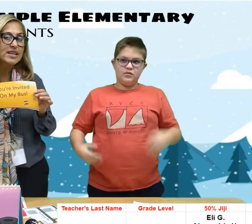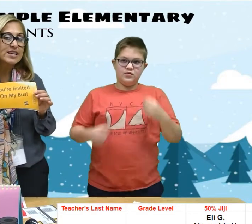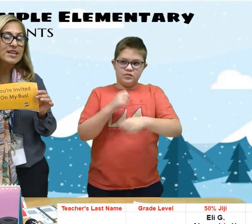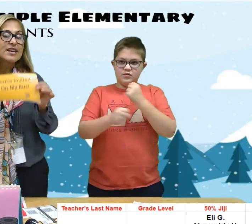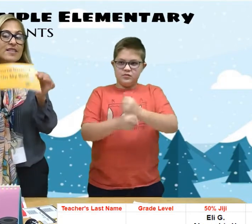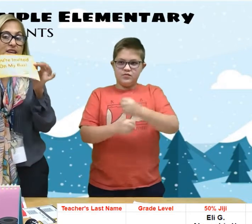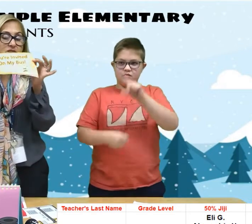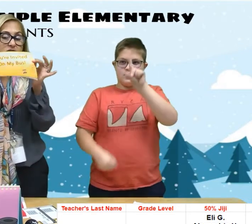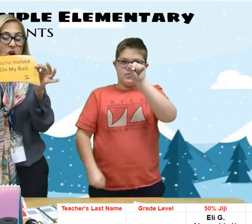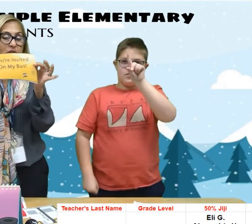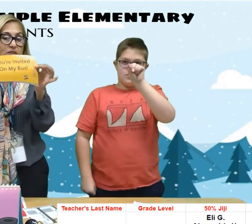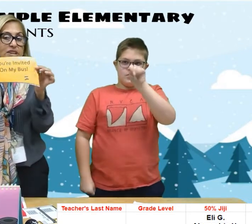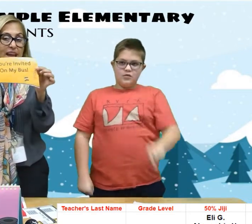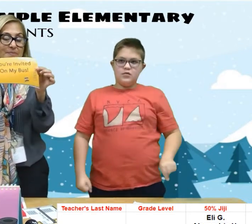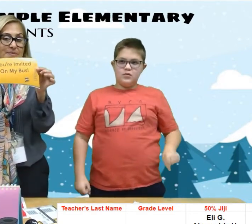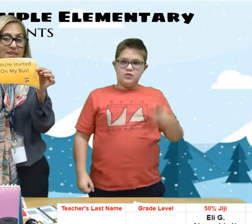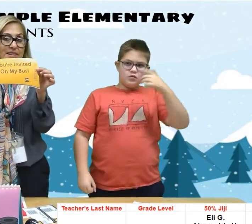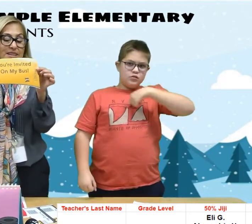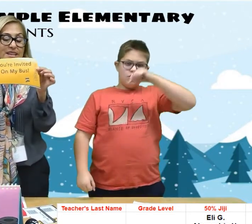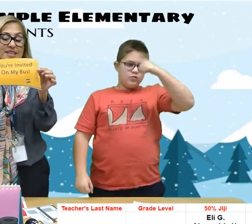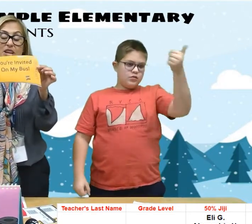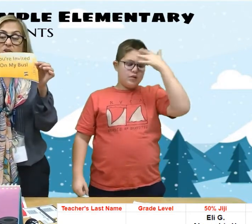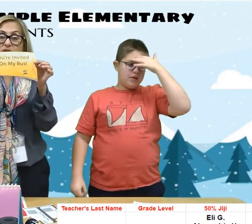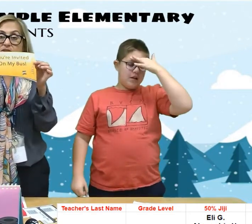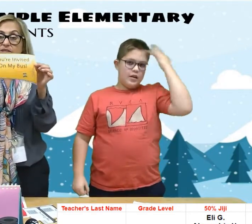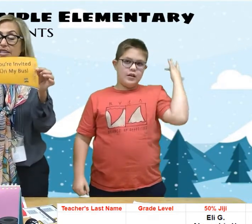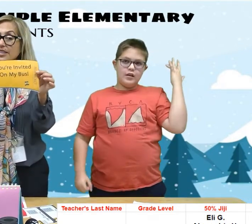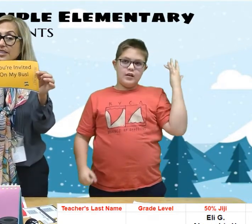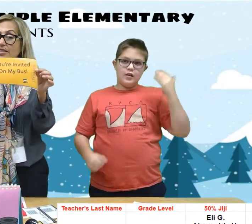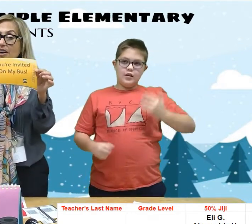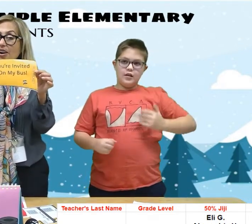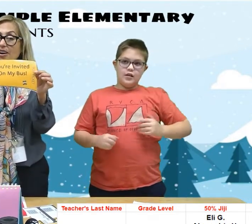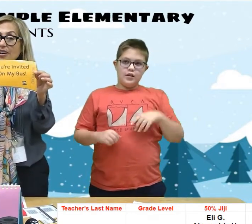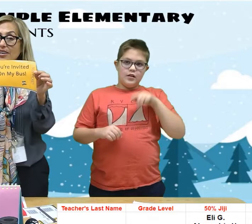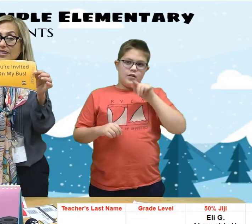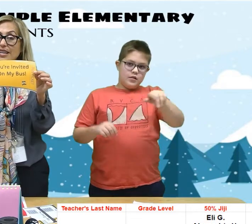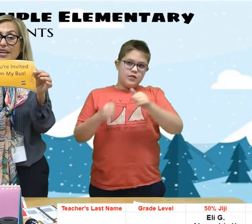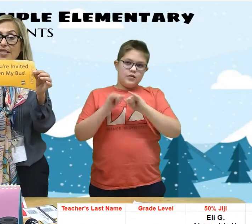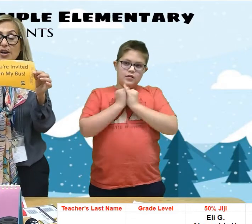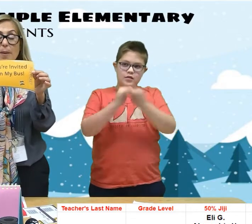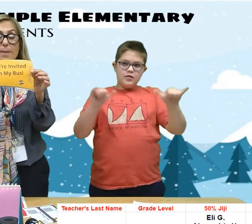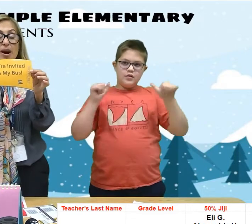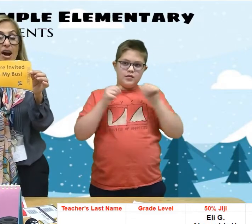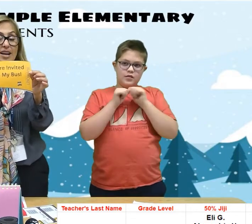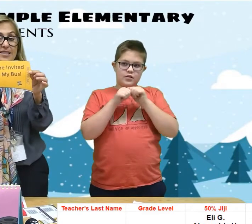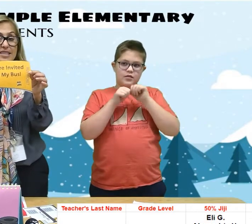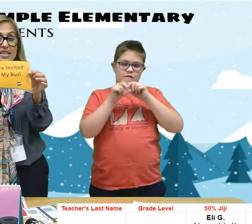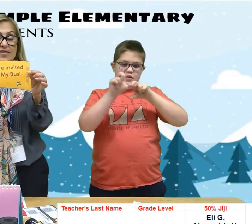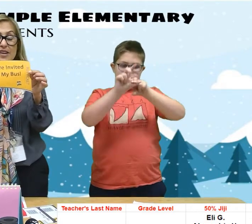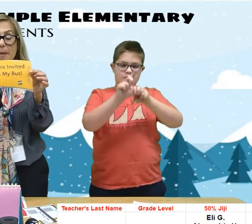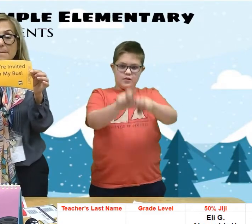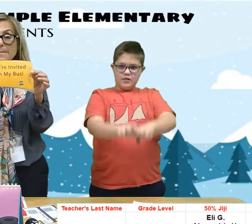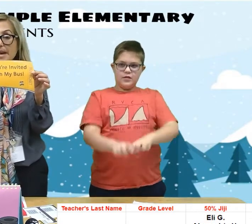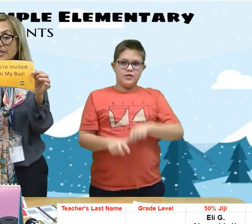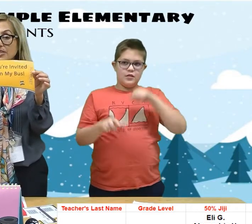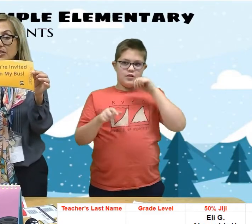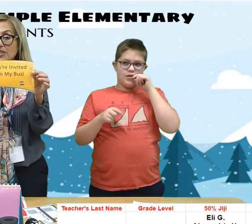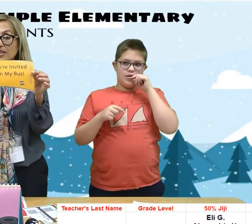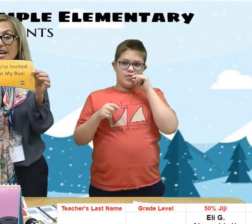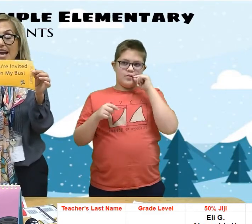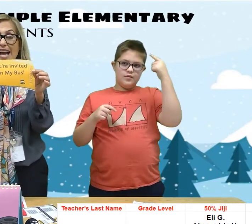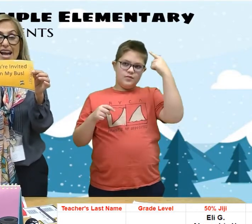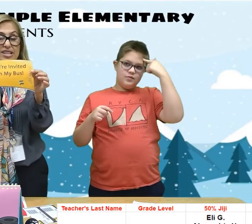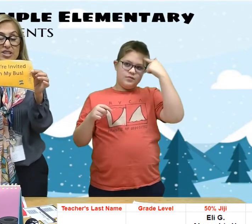2020 that you don't forget that you're still on the positive